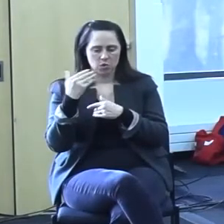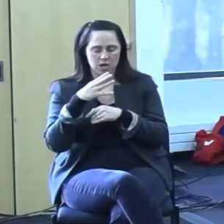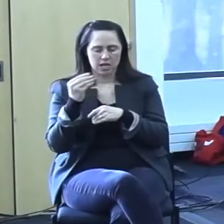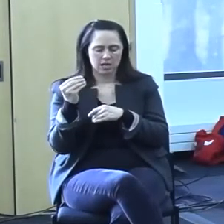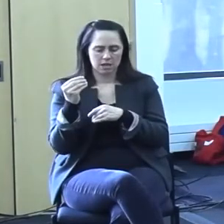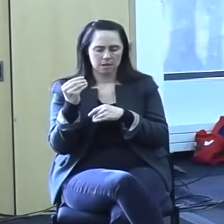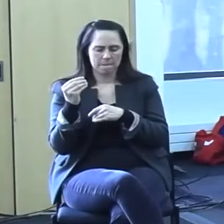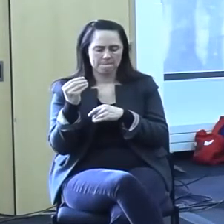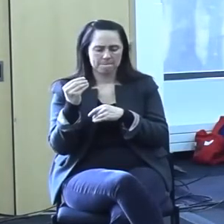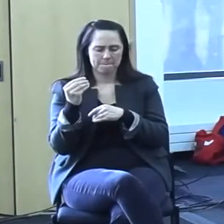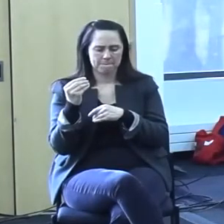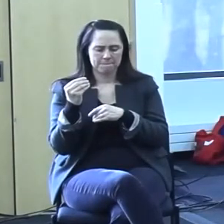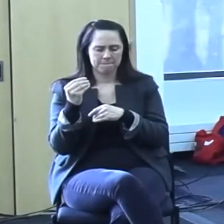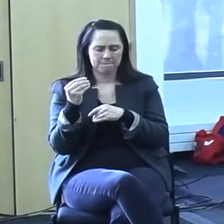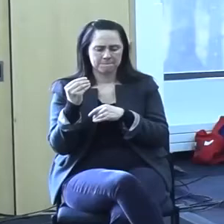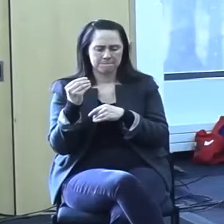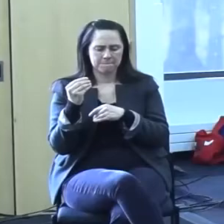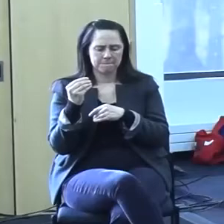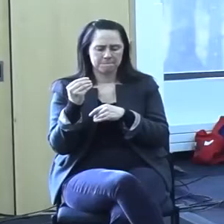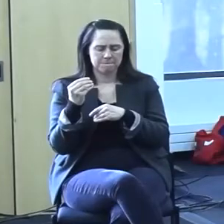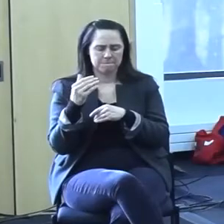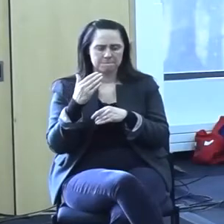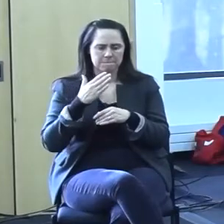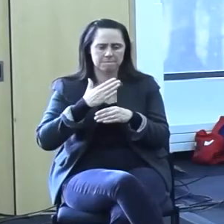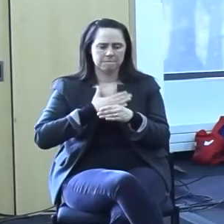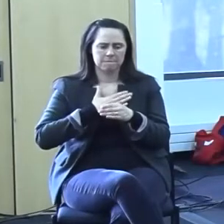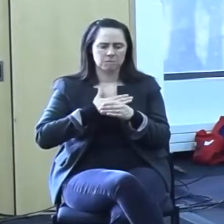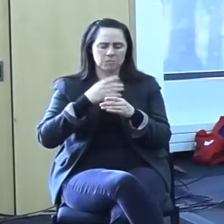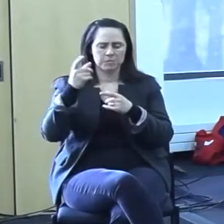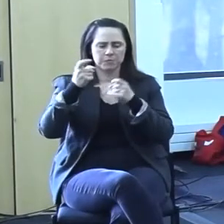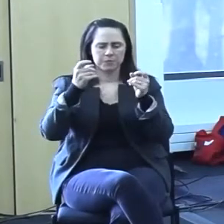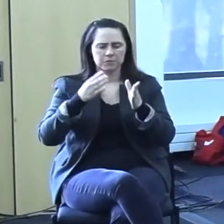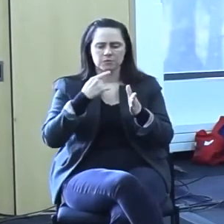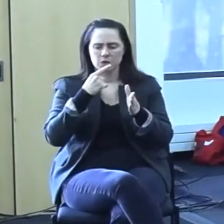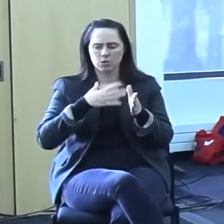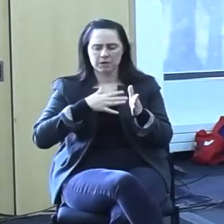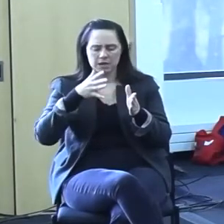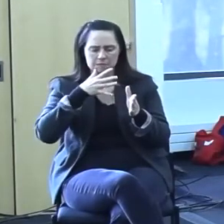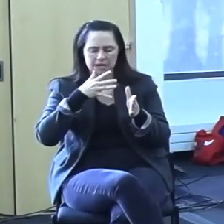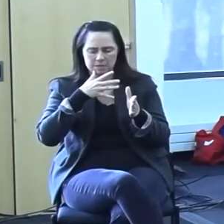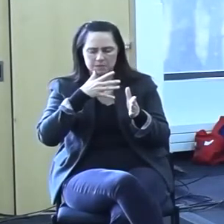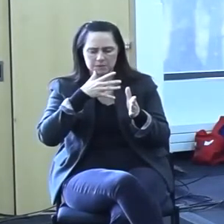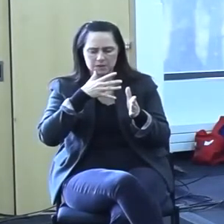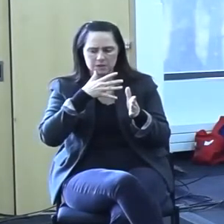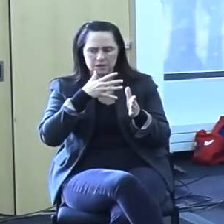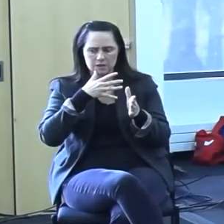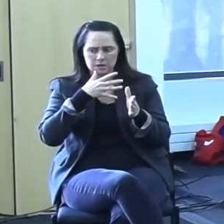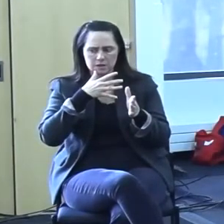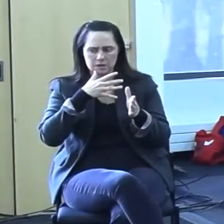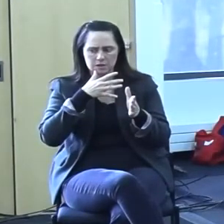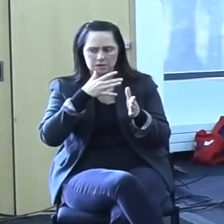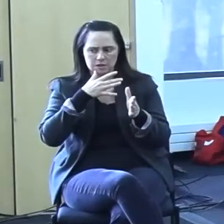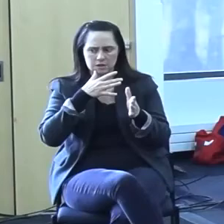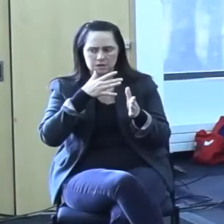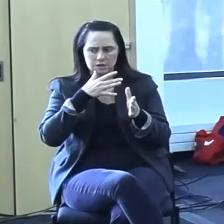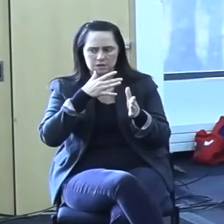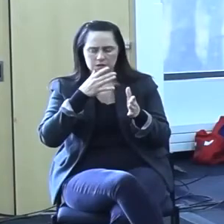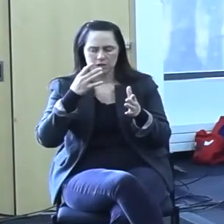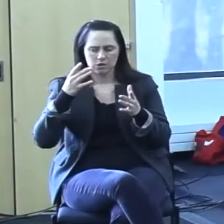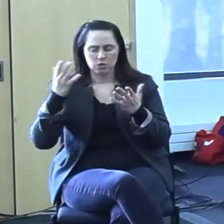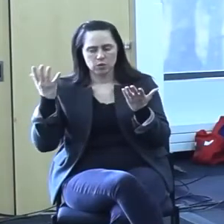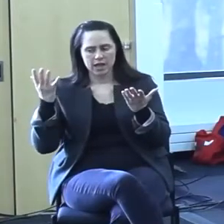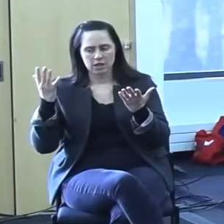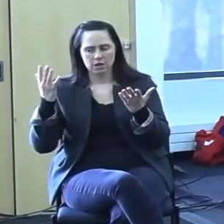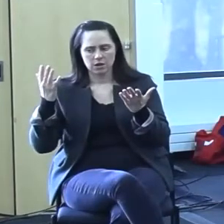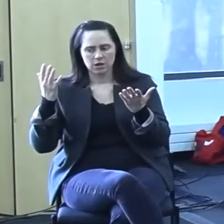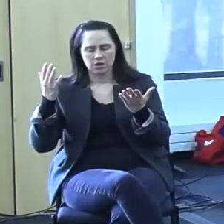also my 8th grade manager told my mother, um, "Well, your son